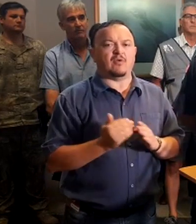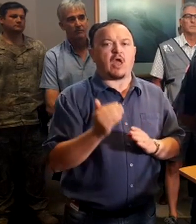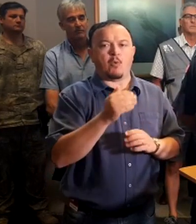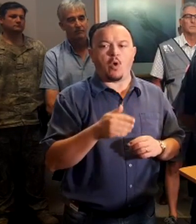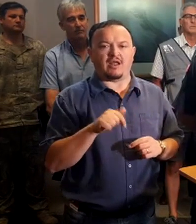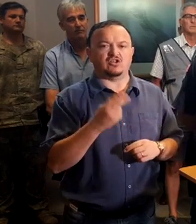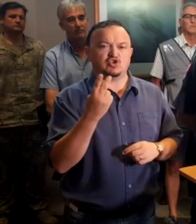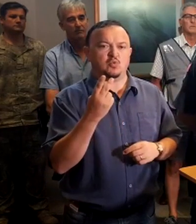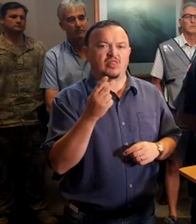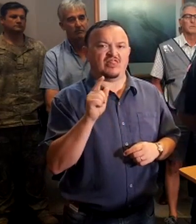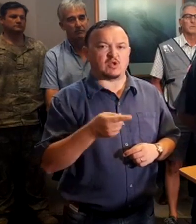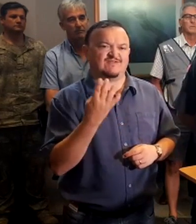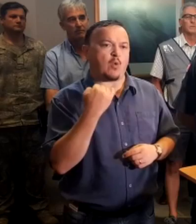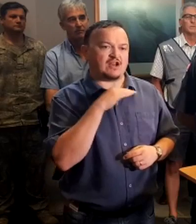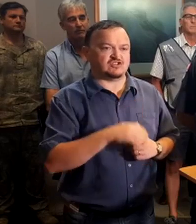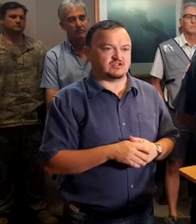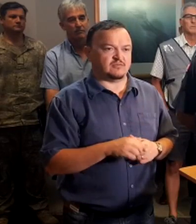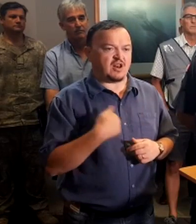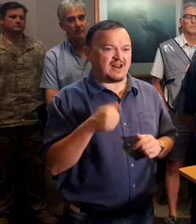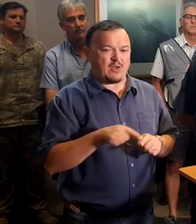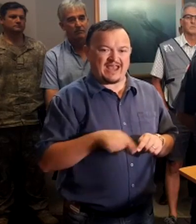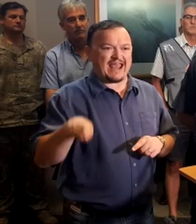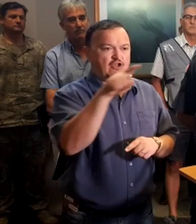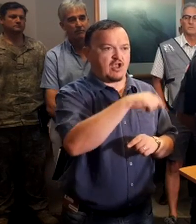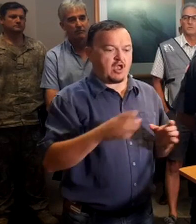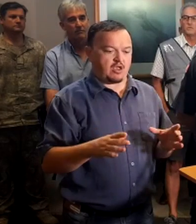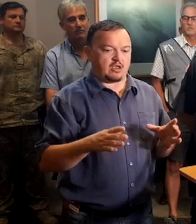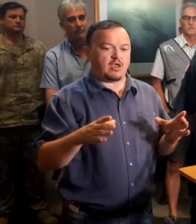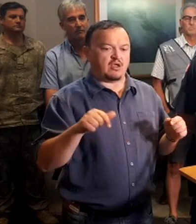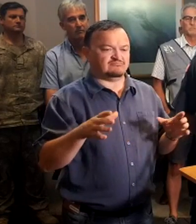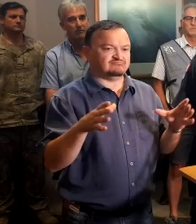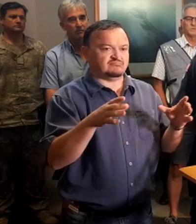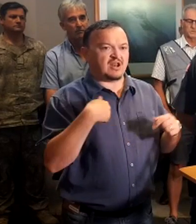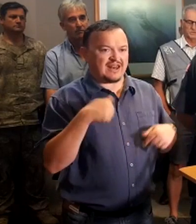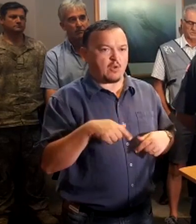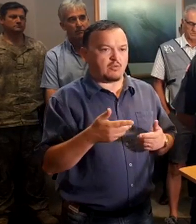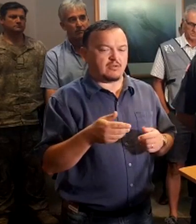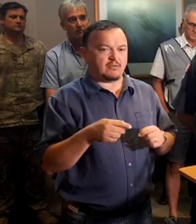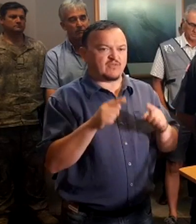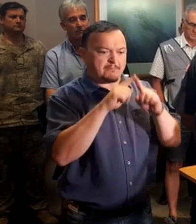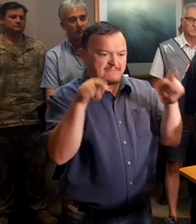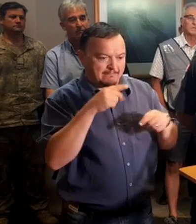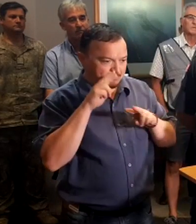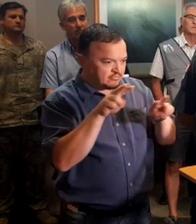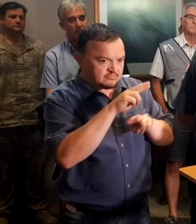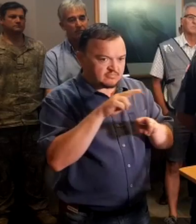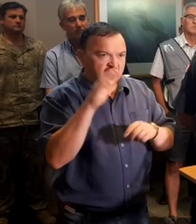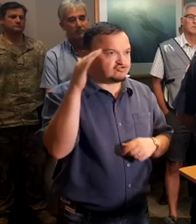kilometres. So as our mapping's getting better, we're getting around the edge of the fire more. We're getting more